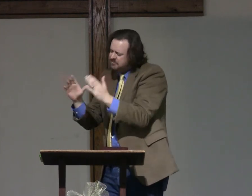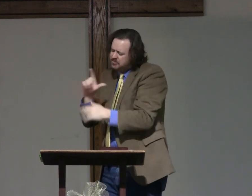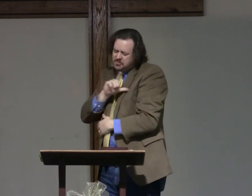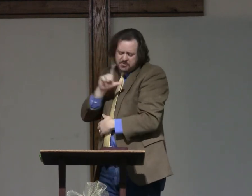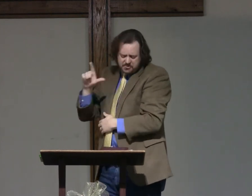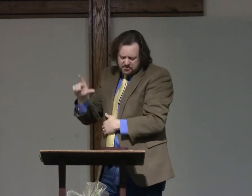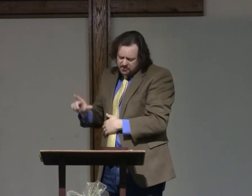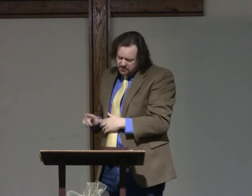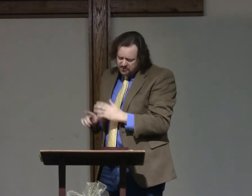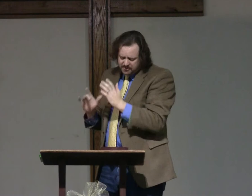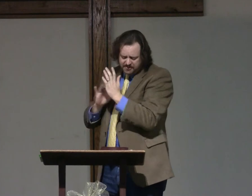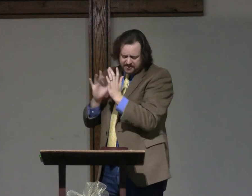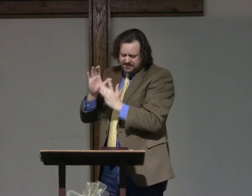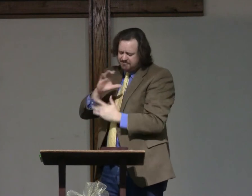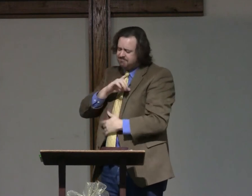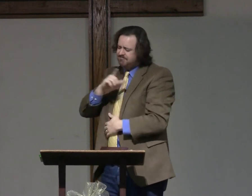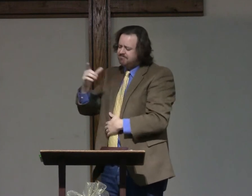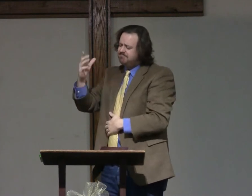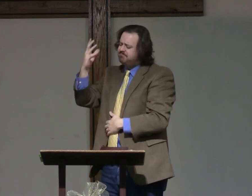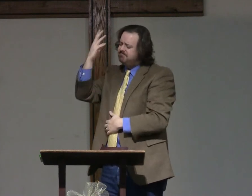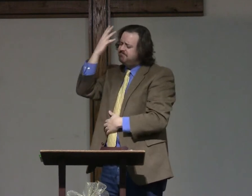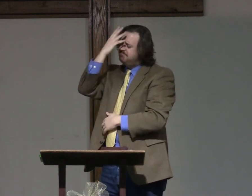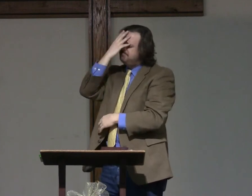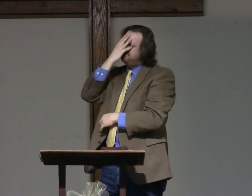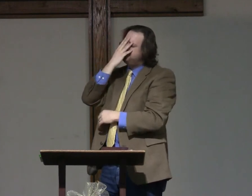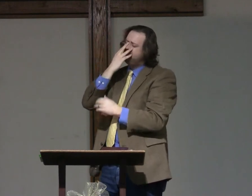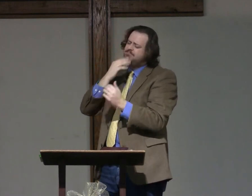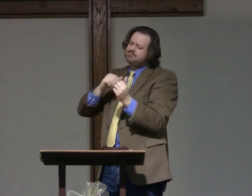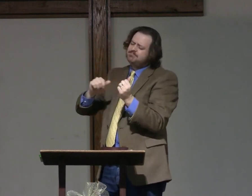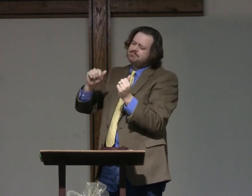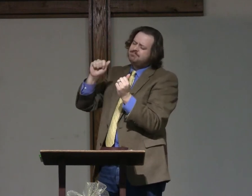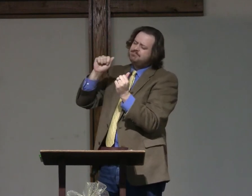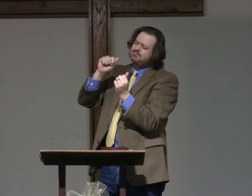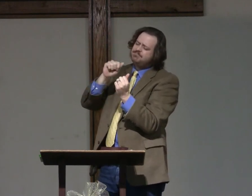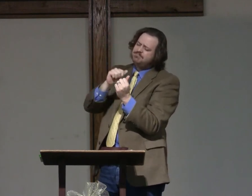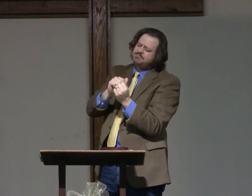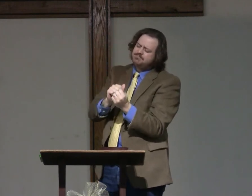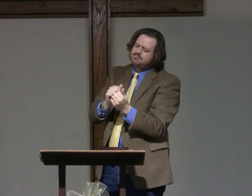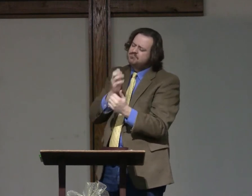The little Lord Jesus asleep